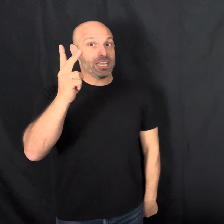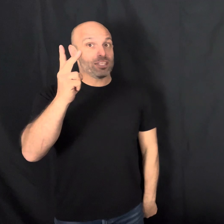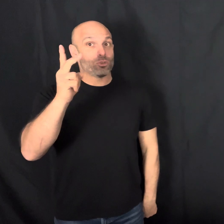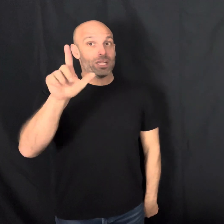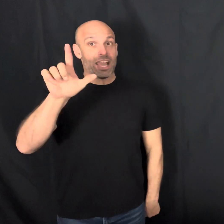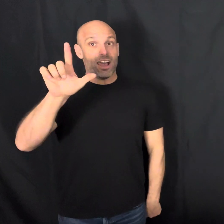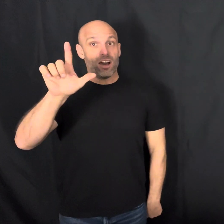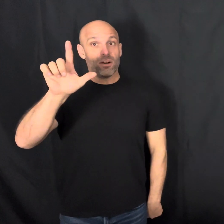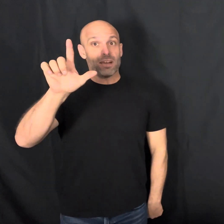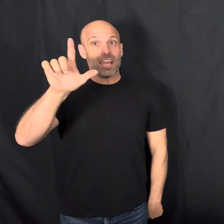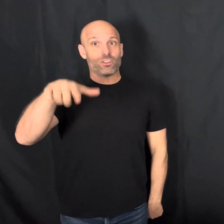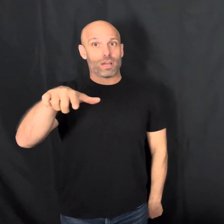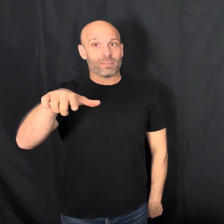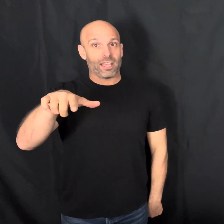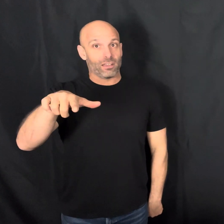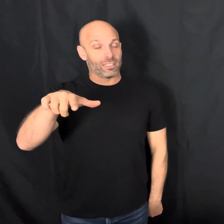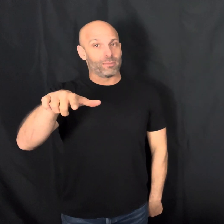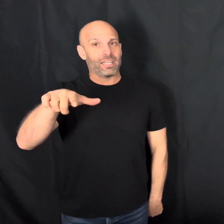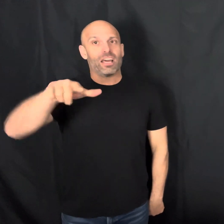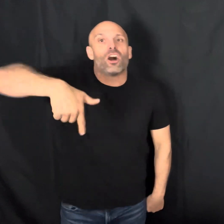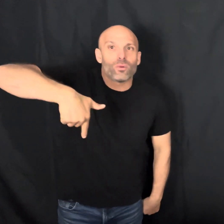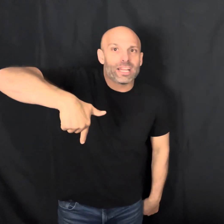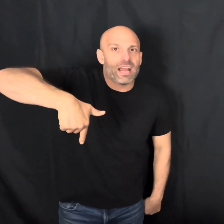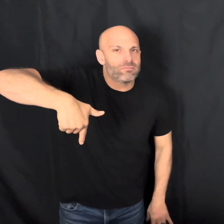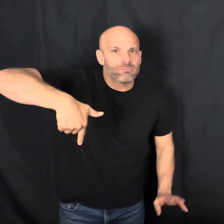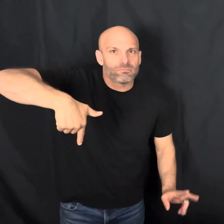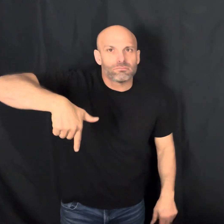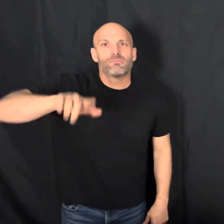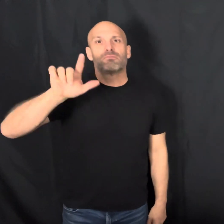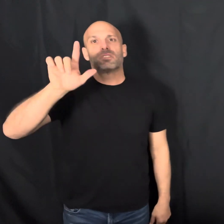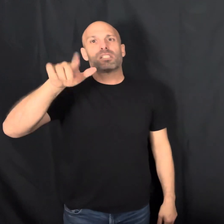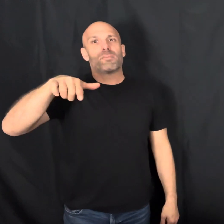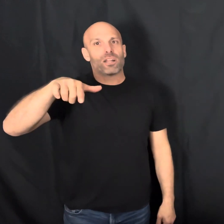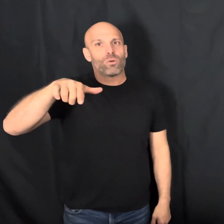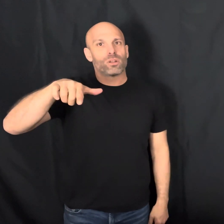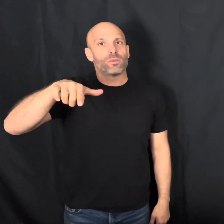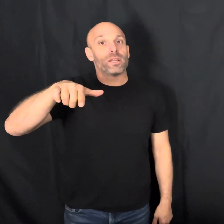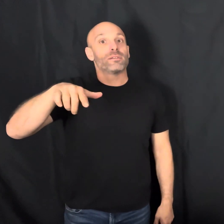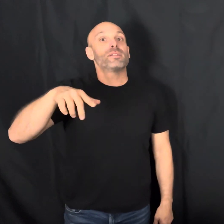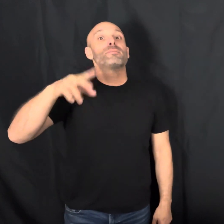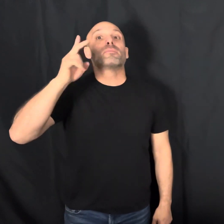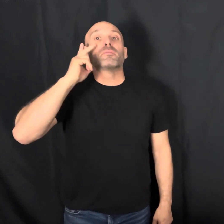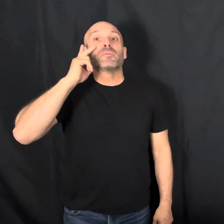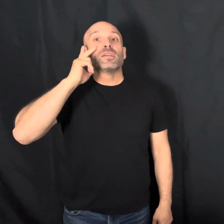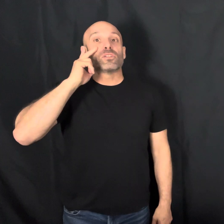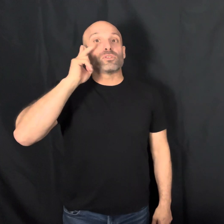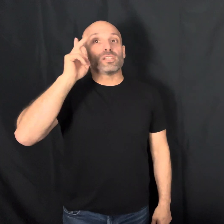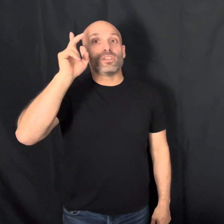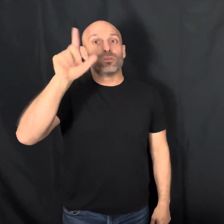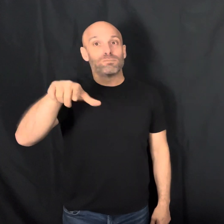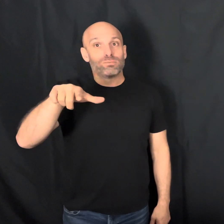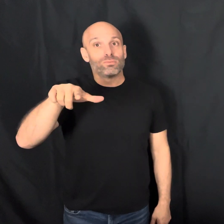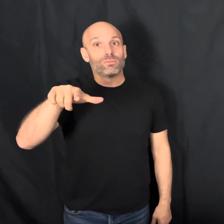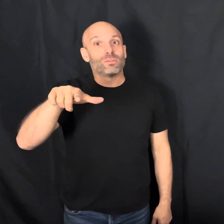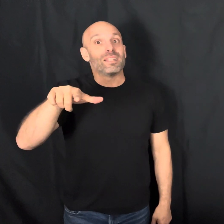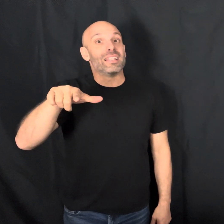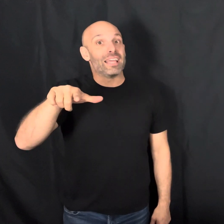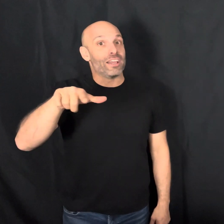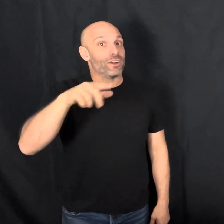into an L and drop the L a little bit. Not all the way down, just about a quarter of the way, right? So see you later.